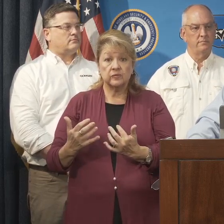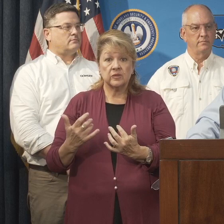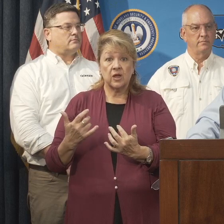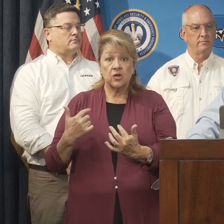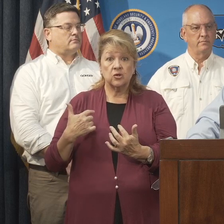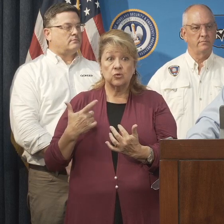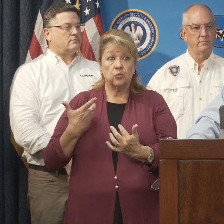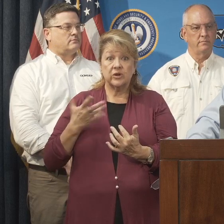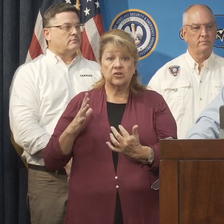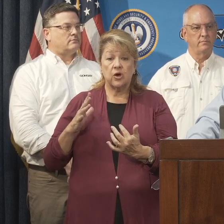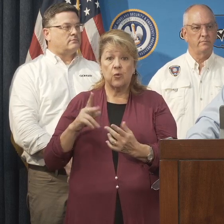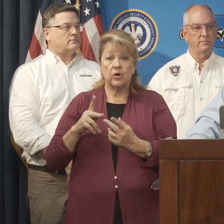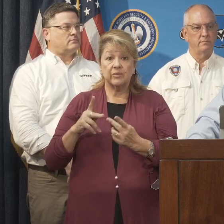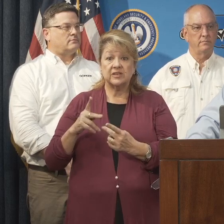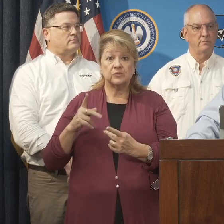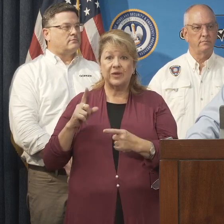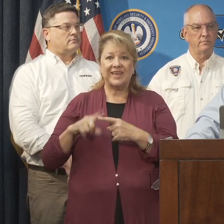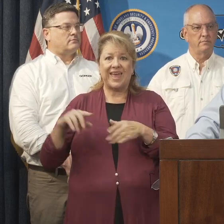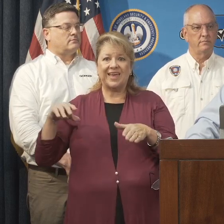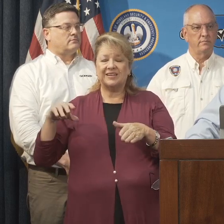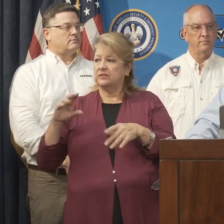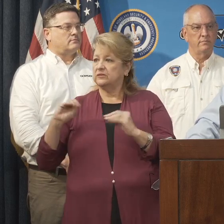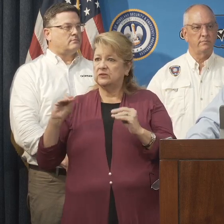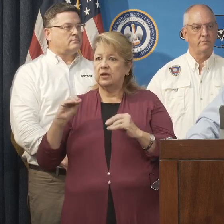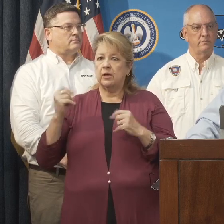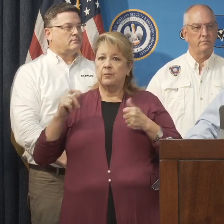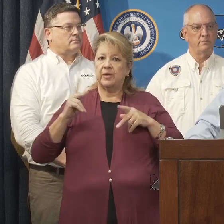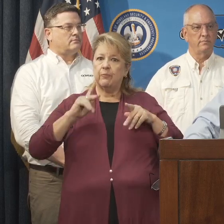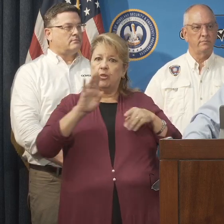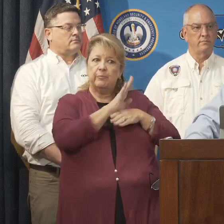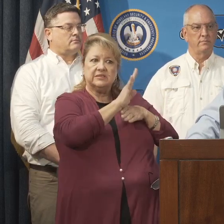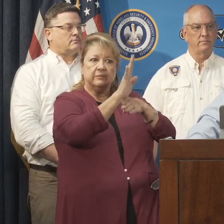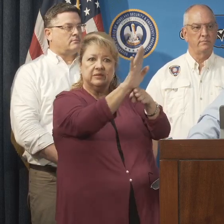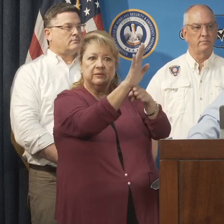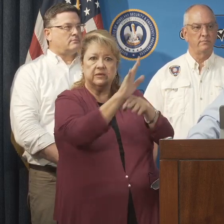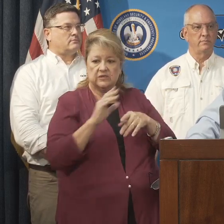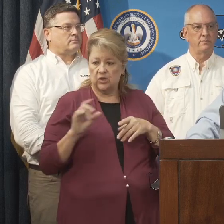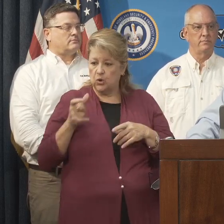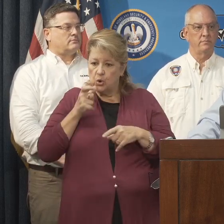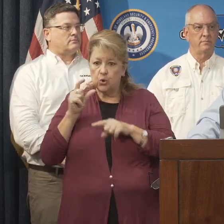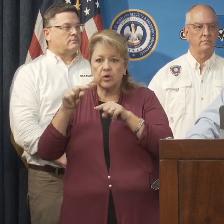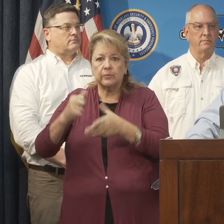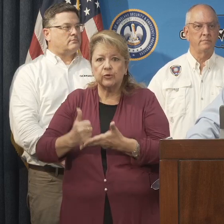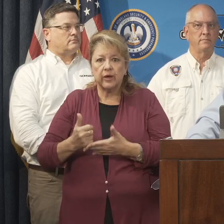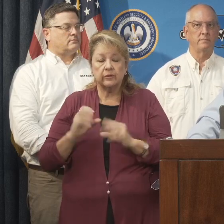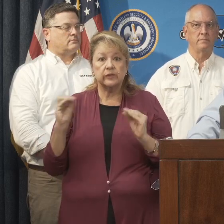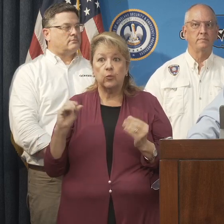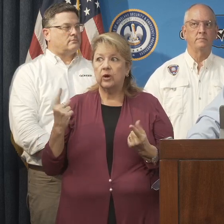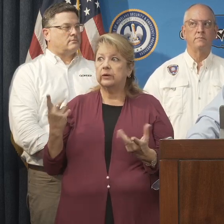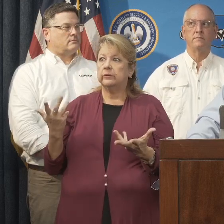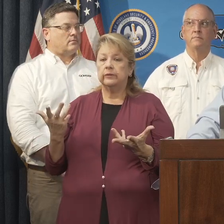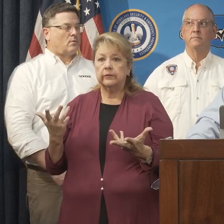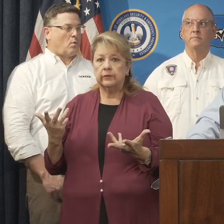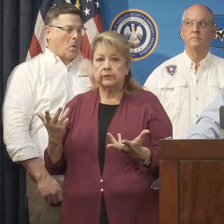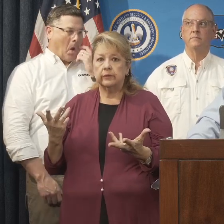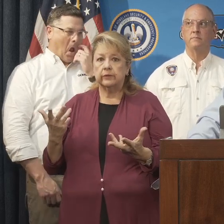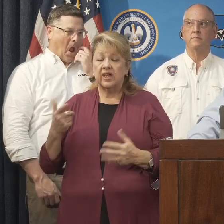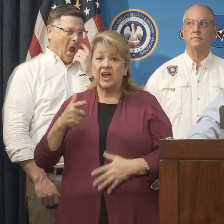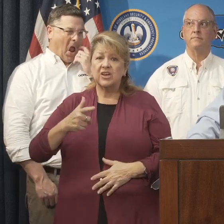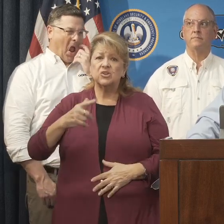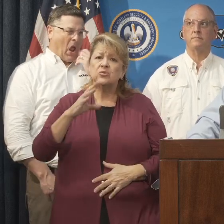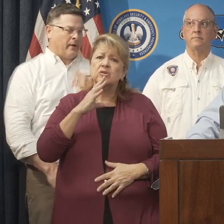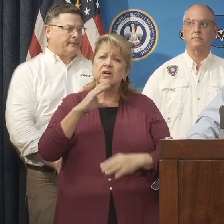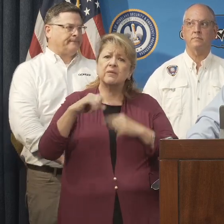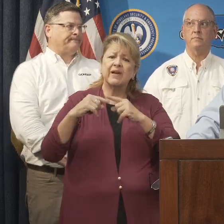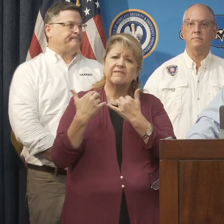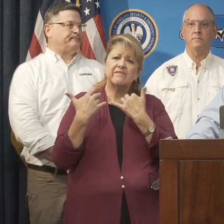in a position where we have no assets to send, that they're tied up somewhere else. The battle that we've been having, and when you talk about a fire